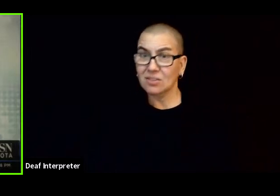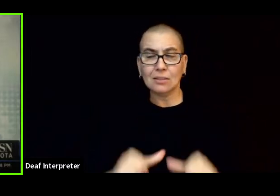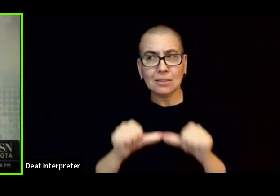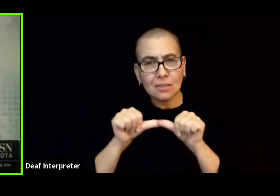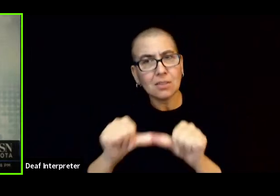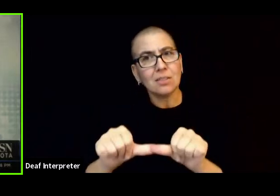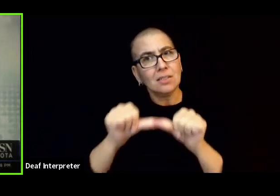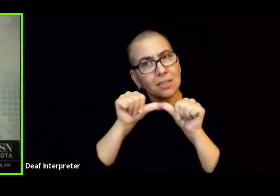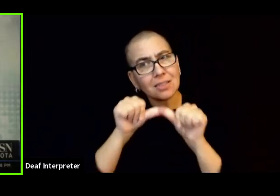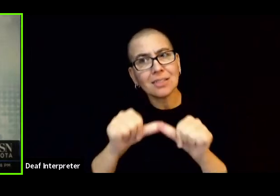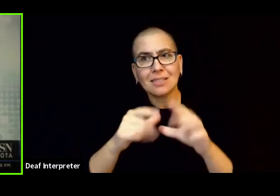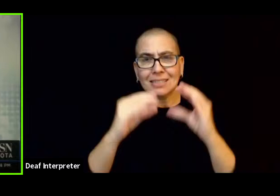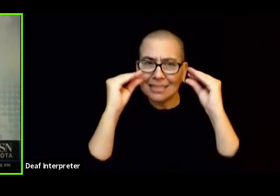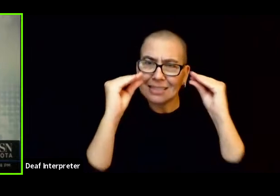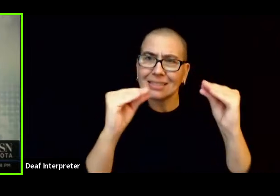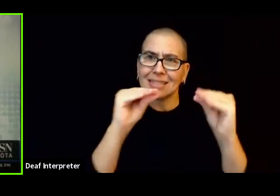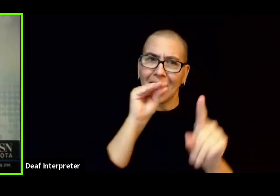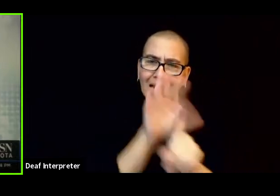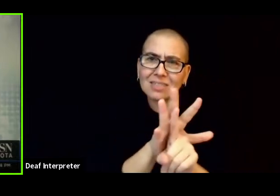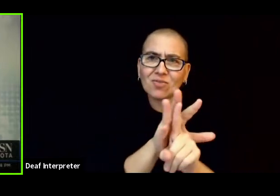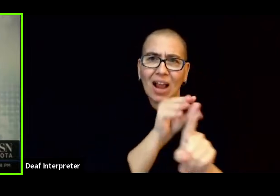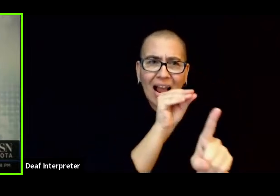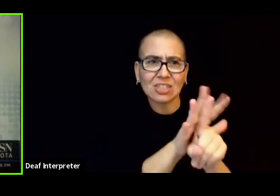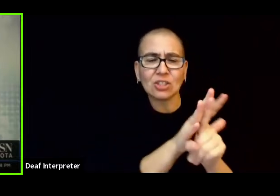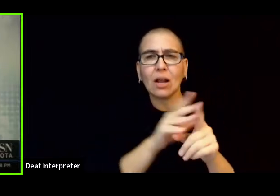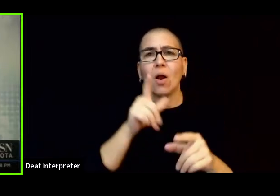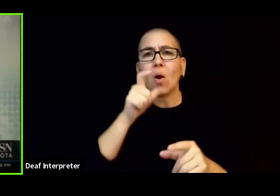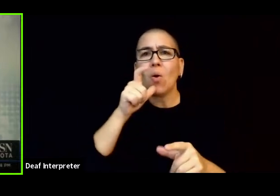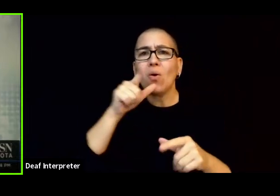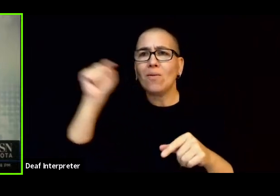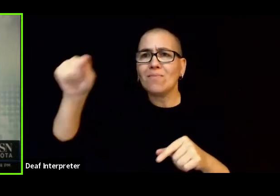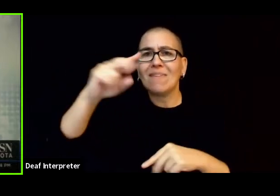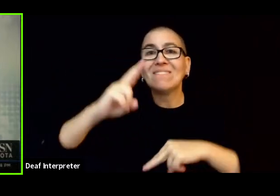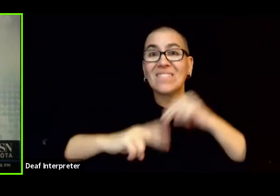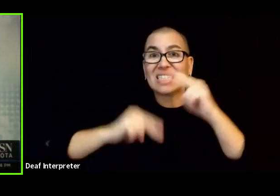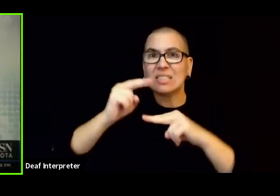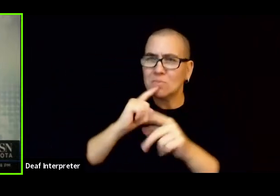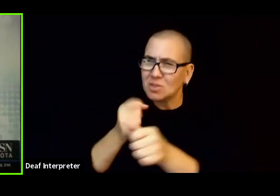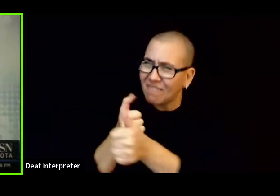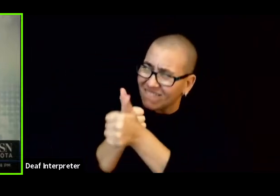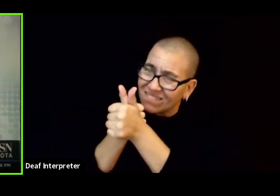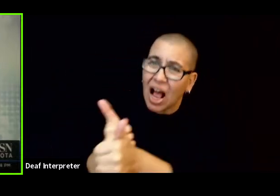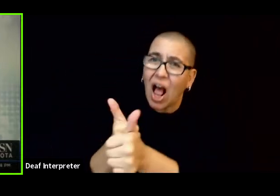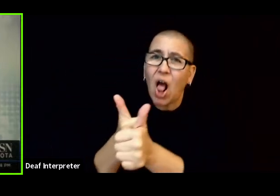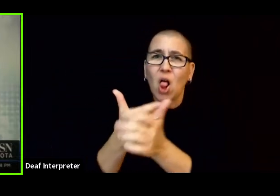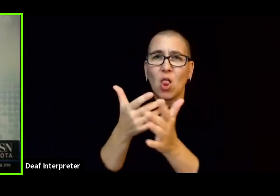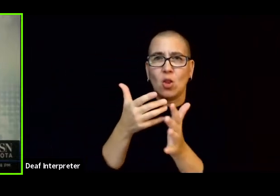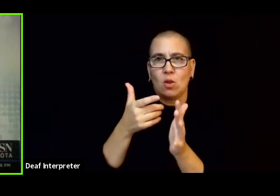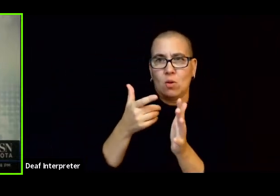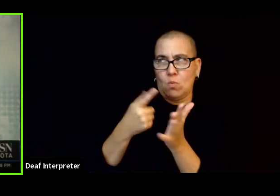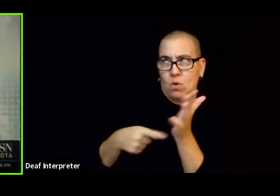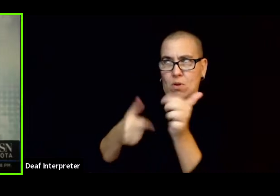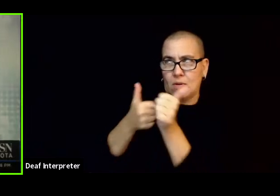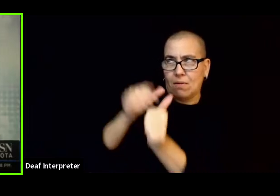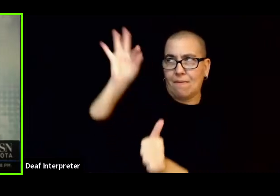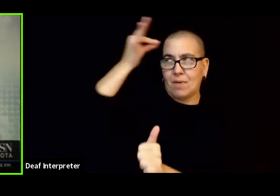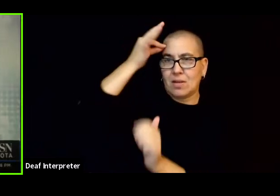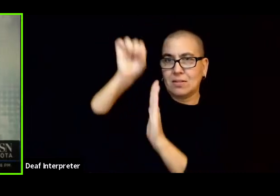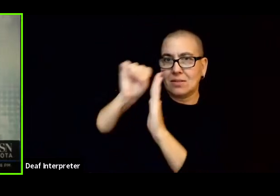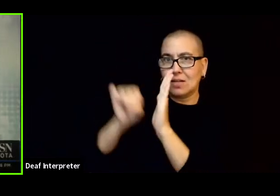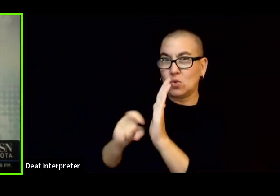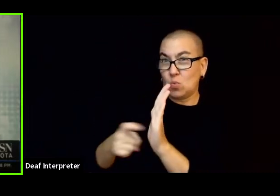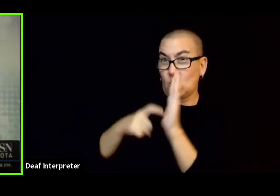to facilities to implement new state and federal requirements for testing, to understand how to access and when to use new